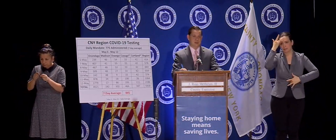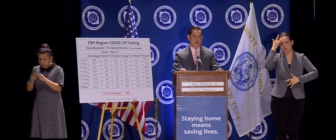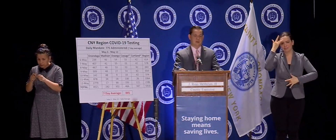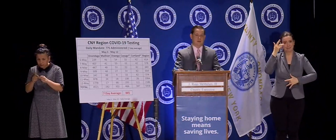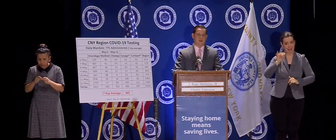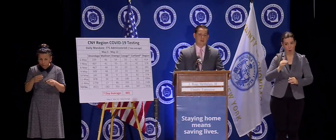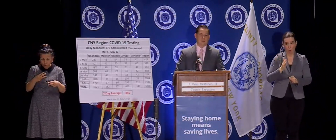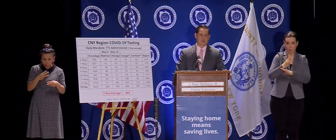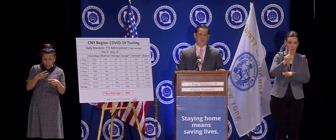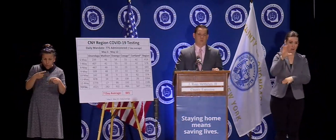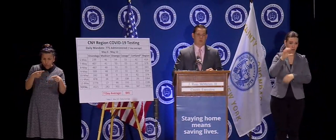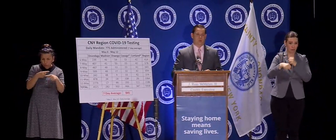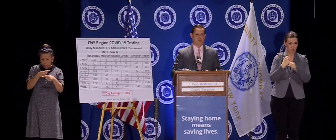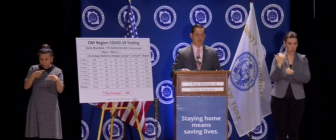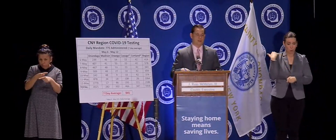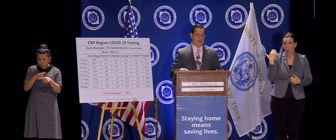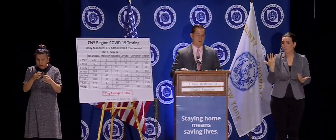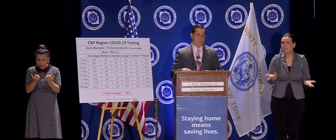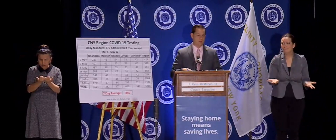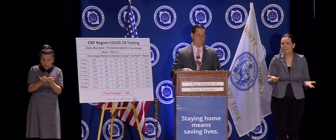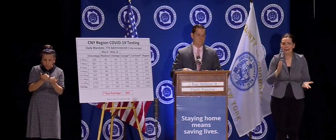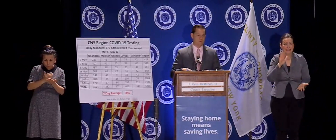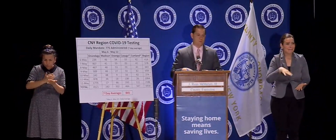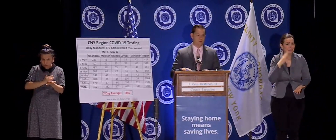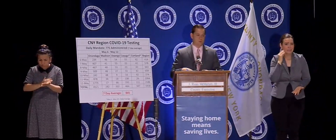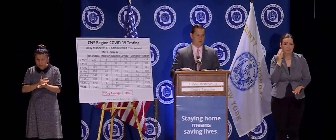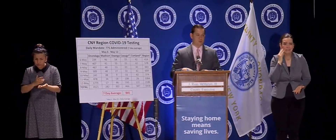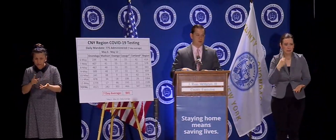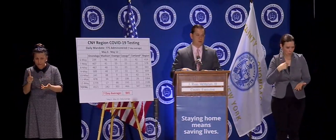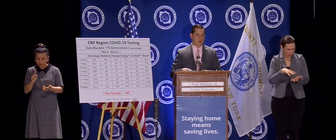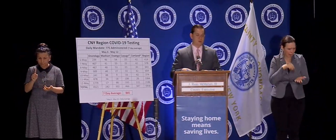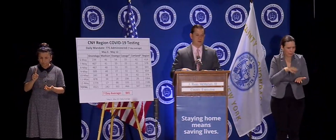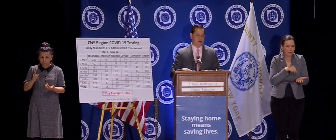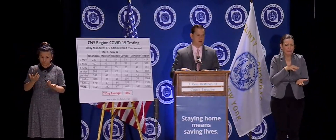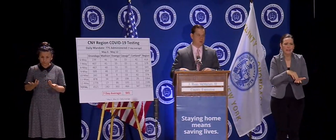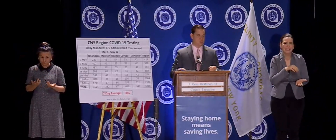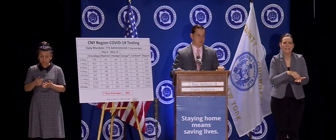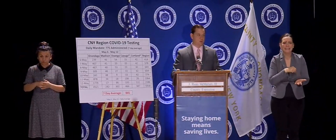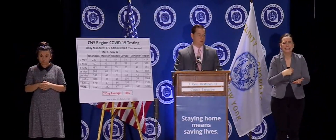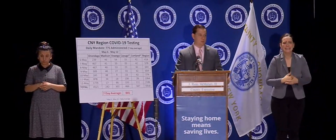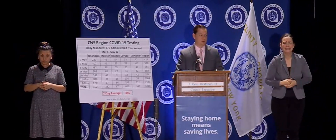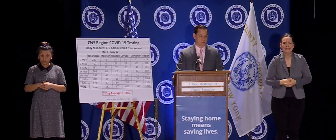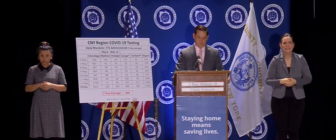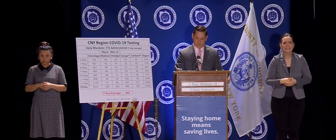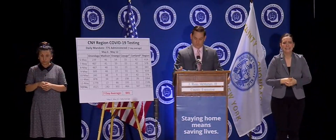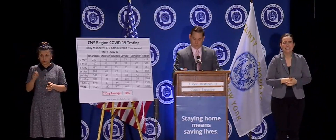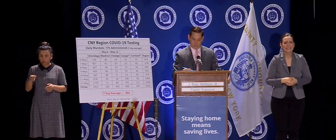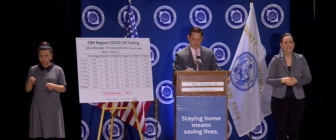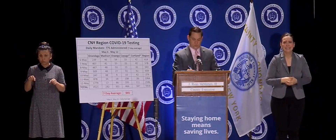exists, and we appreciate that, nobody's ever had to do this before.